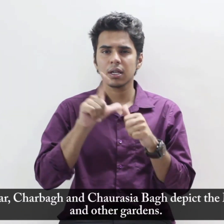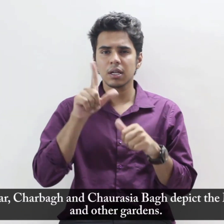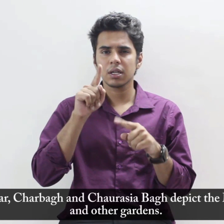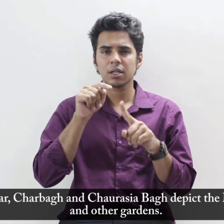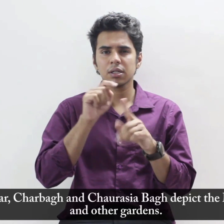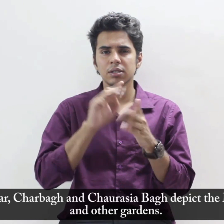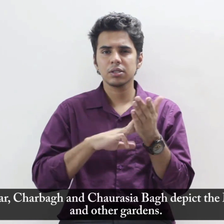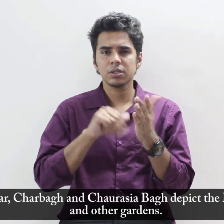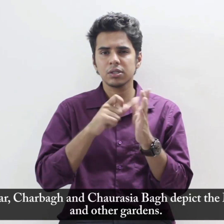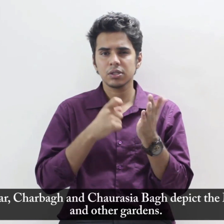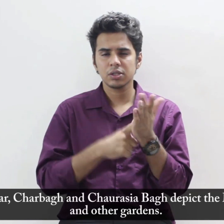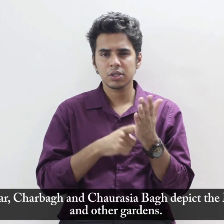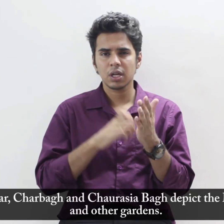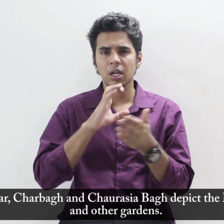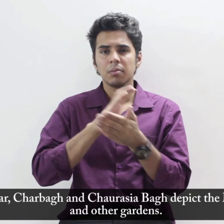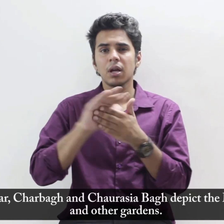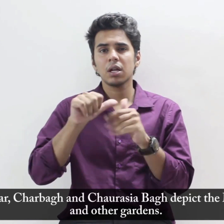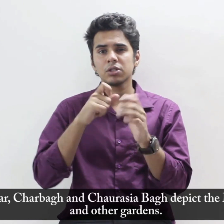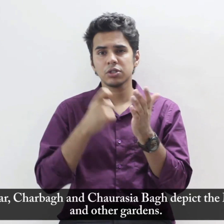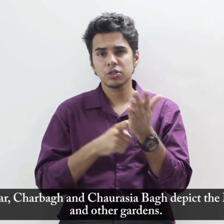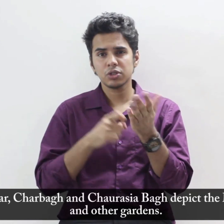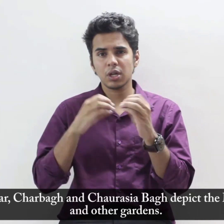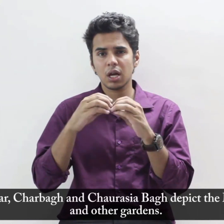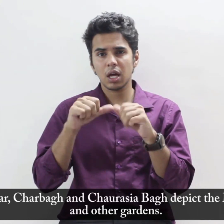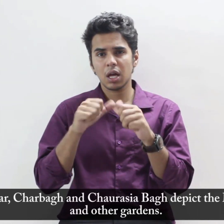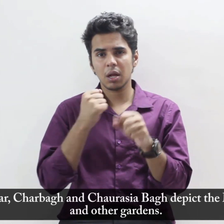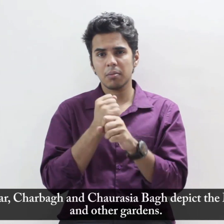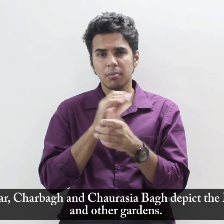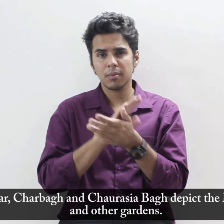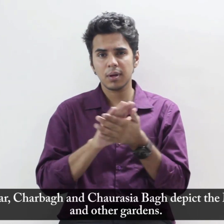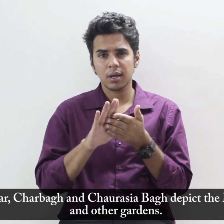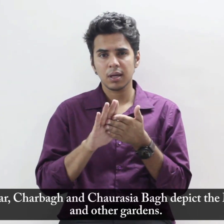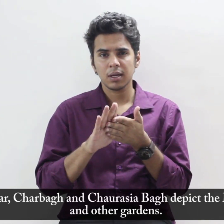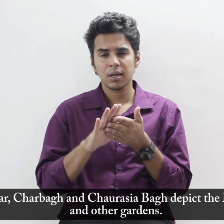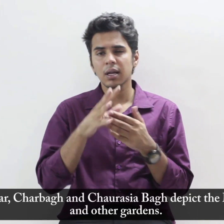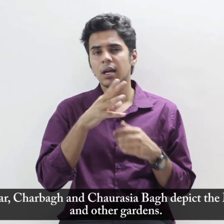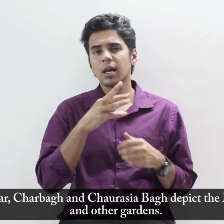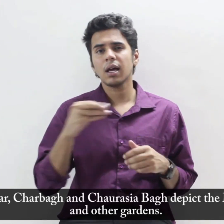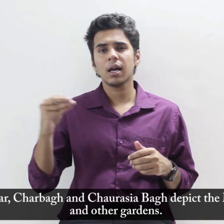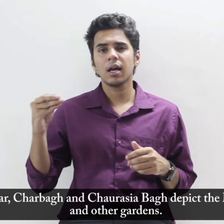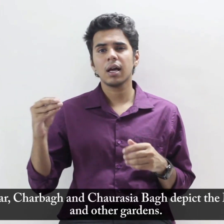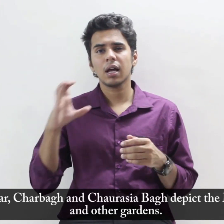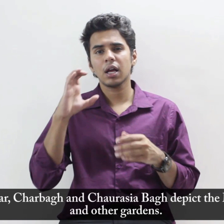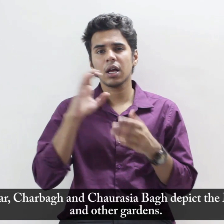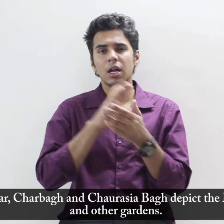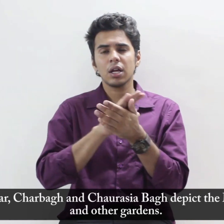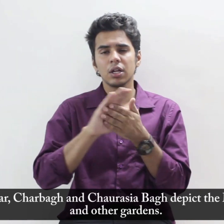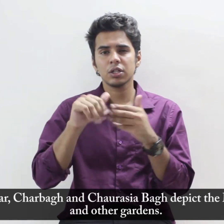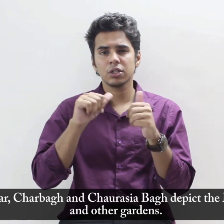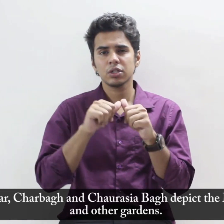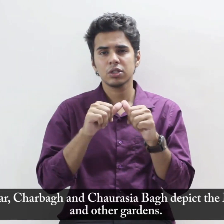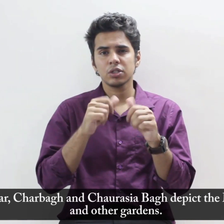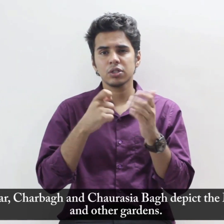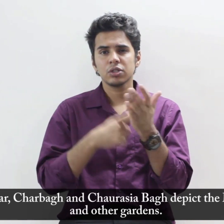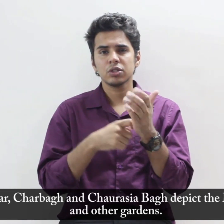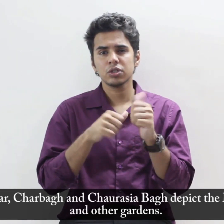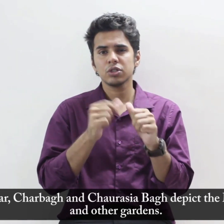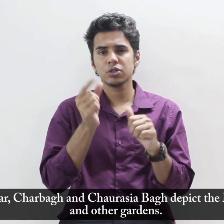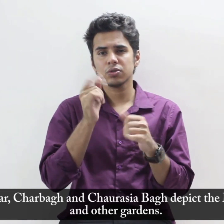Shalimar, Charbagh, Chaurasia Bagh depict the Mughal and the other gardens.